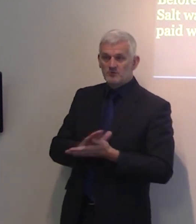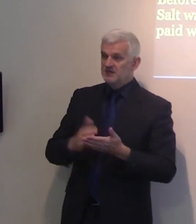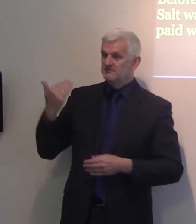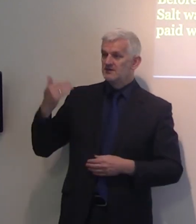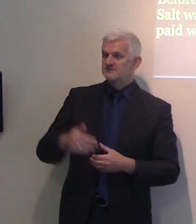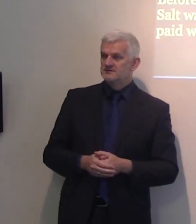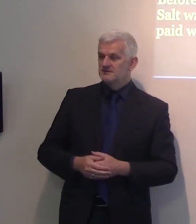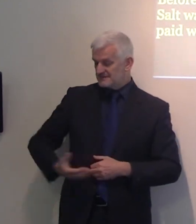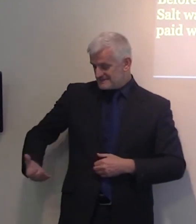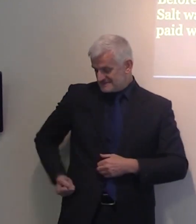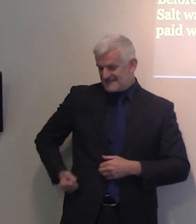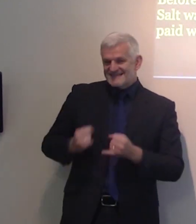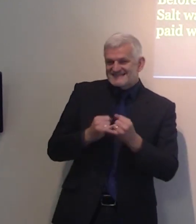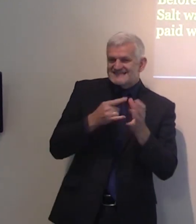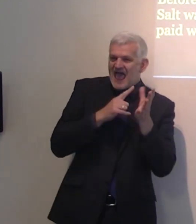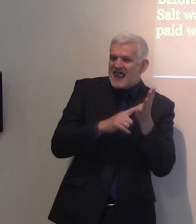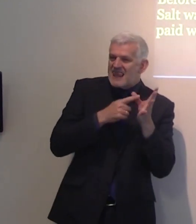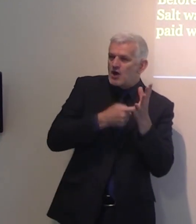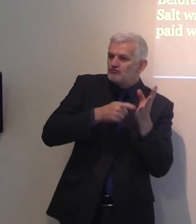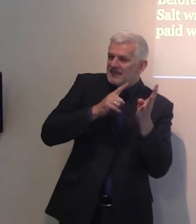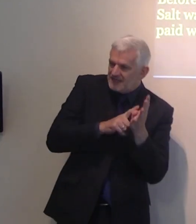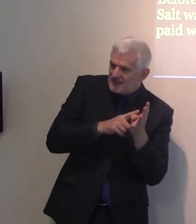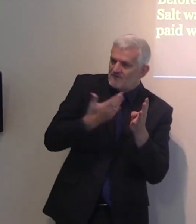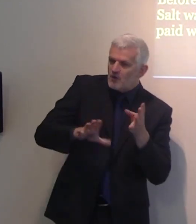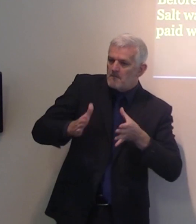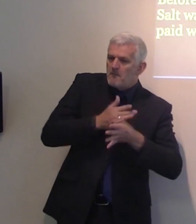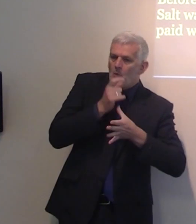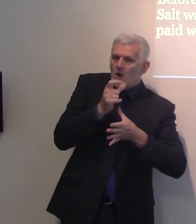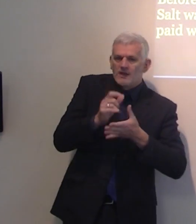So people were paid in order to buy salt.